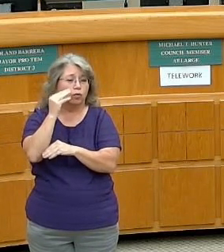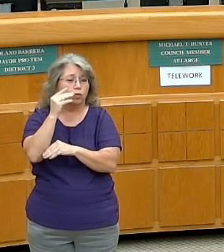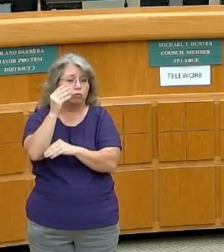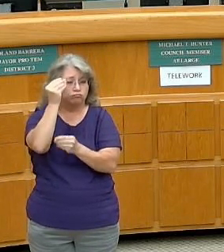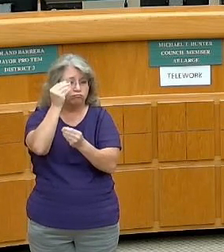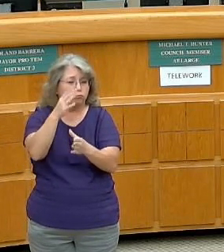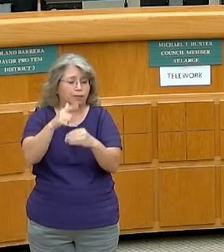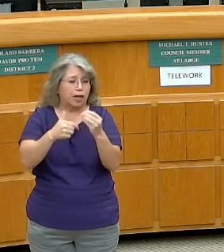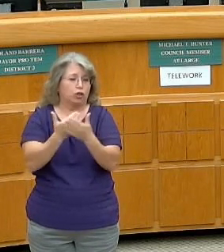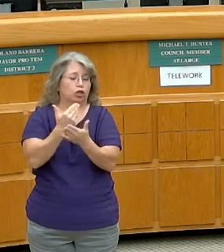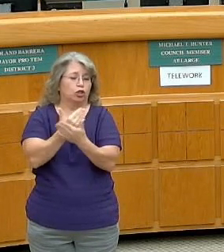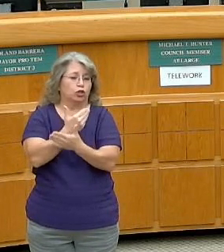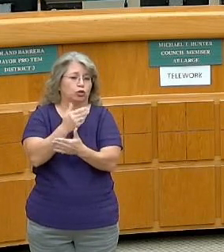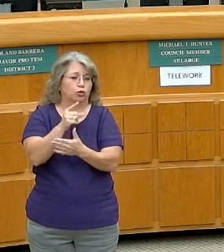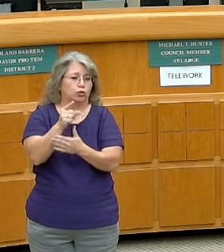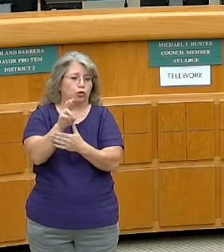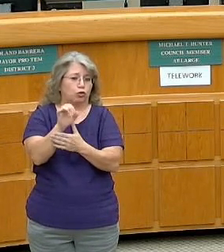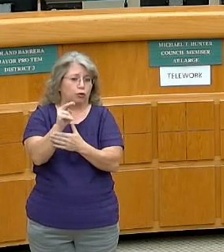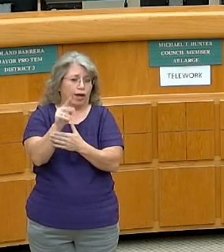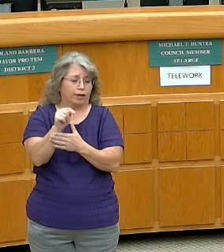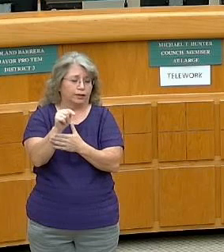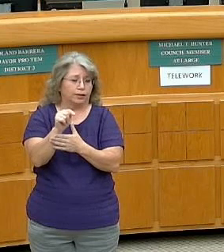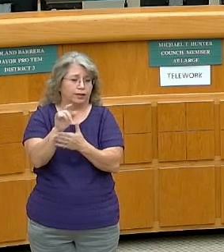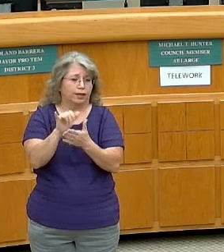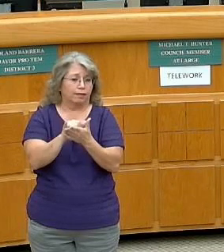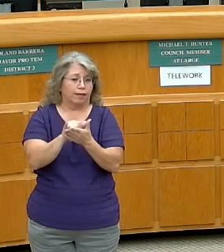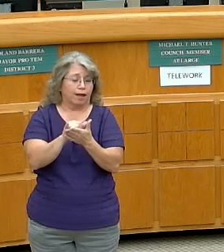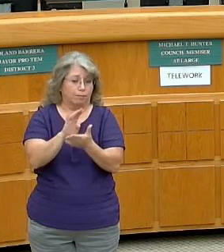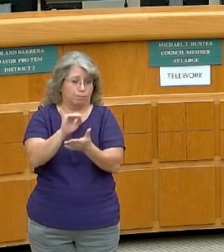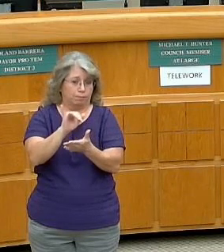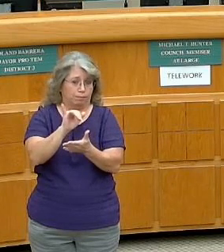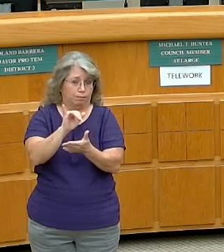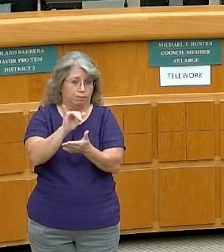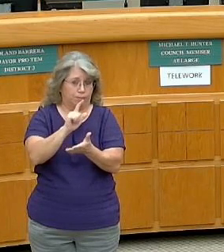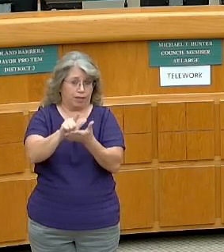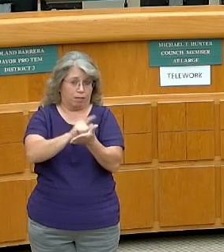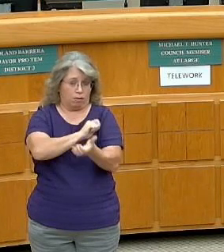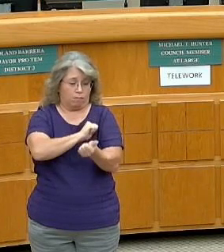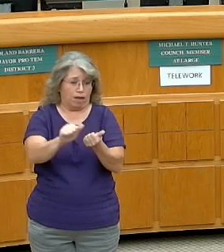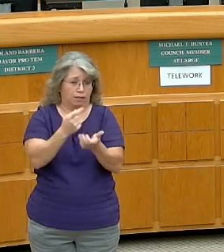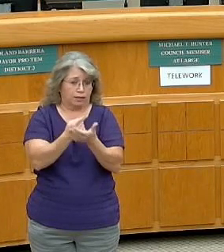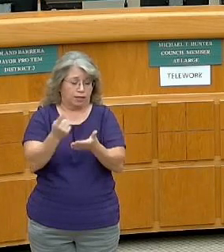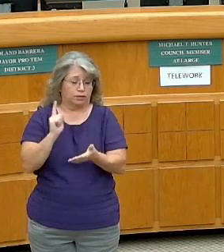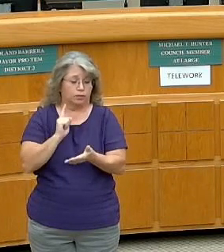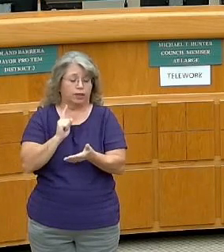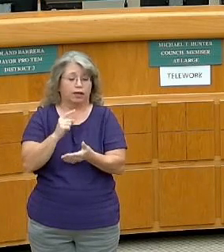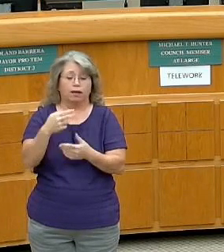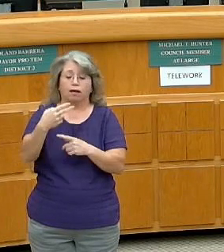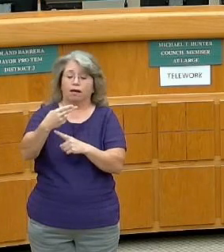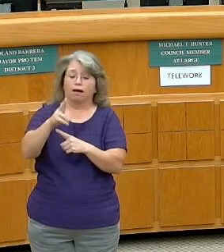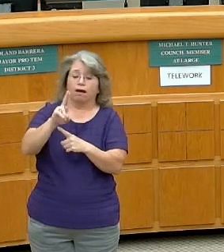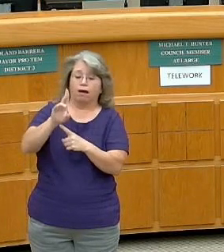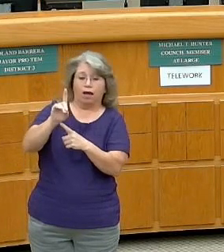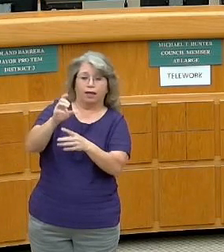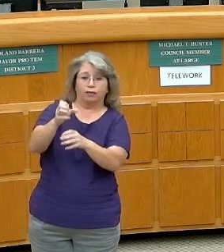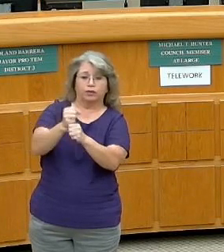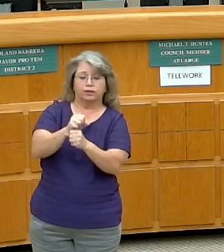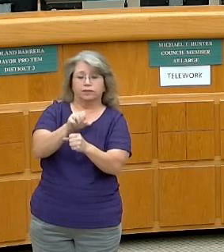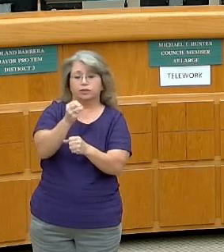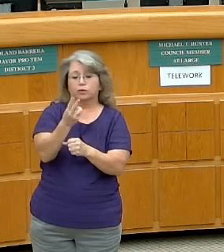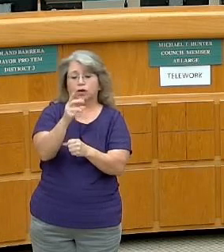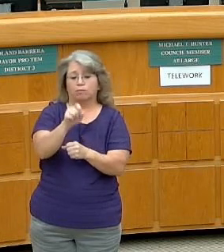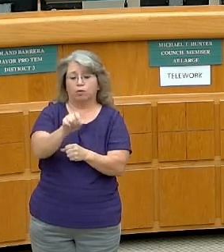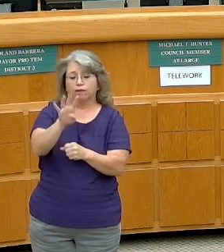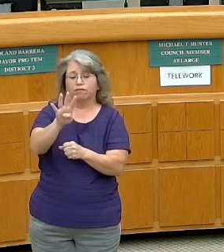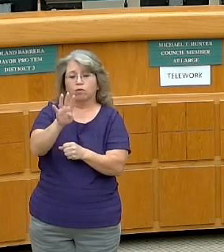The CARES Act passed last week. HUD received $12.4 billion to be allocated